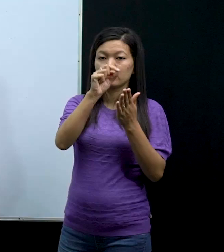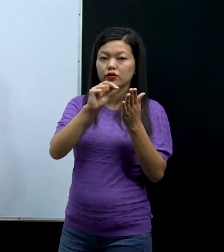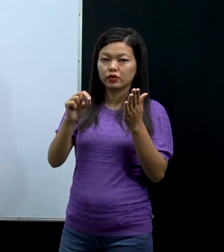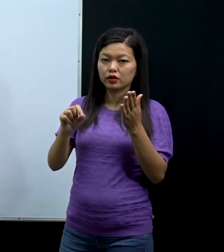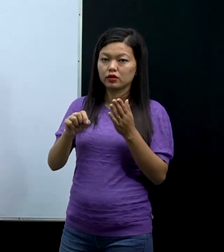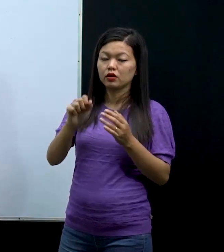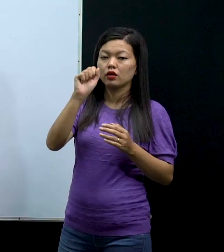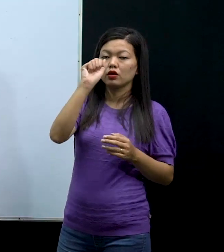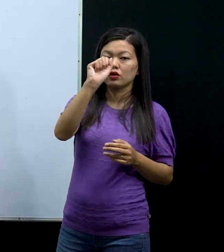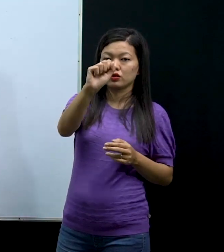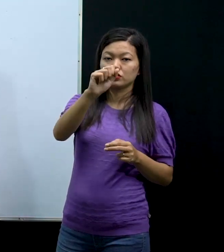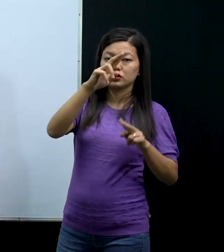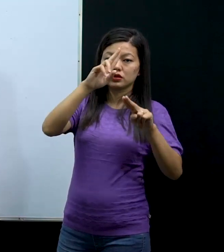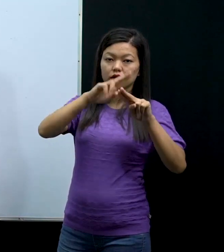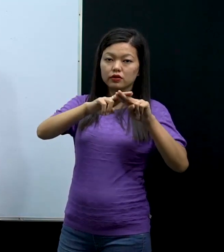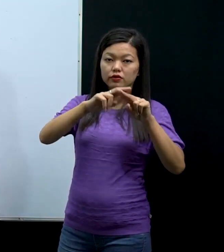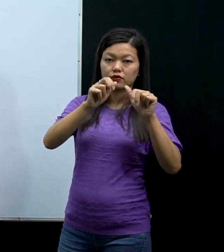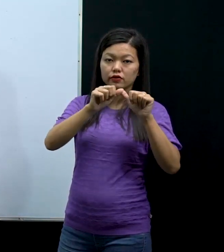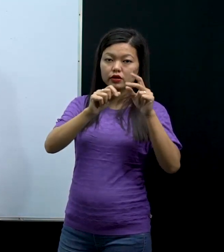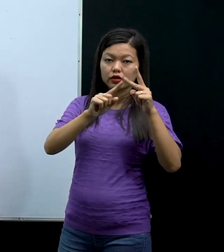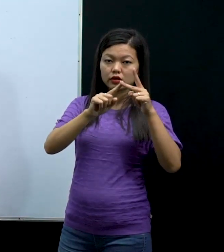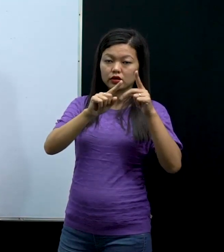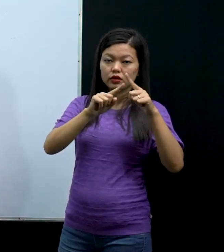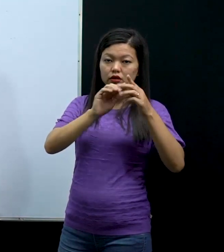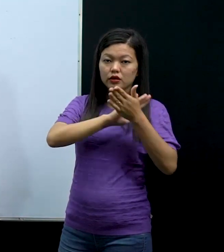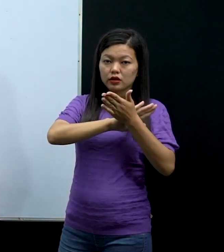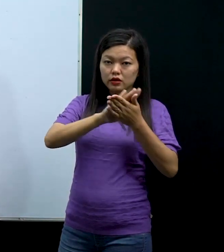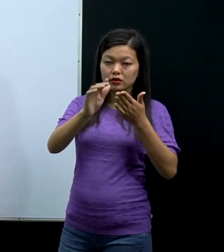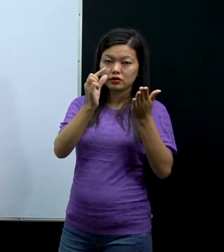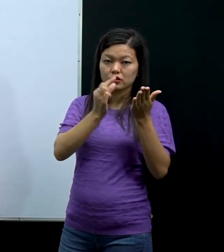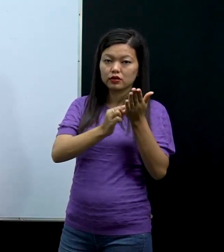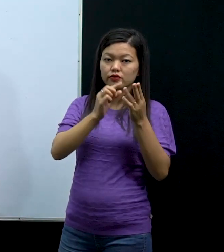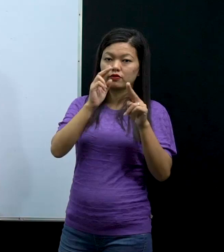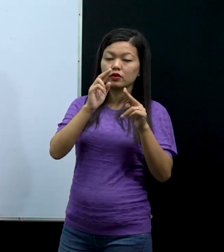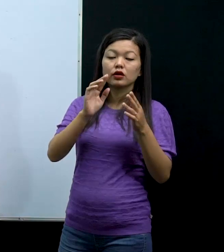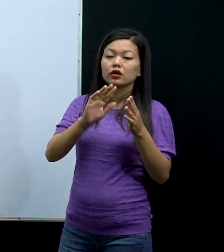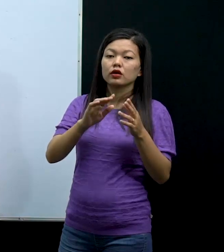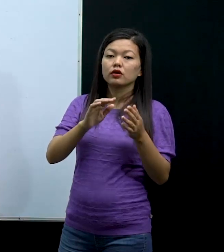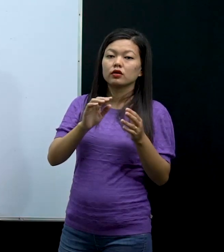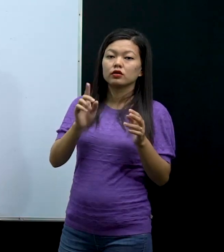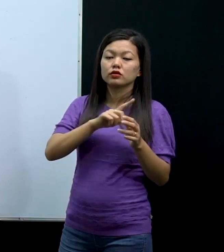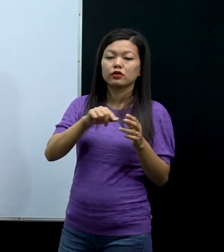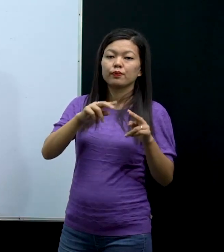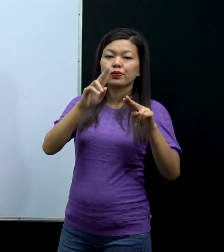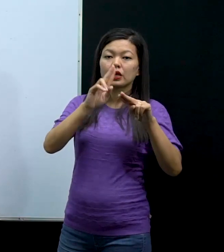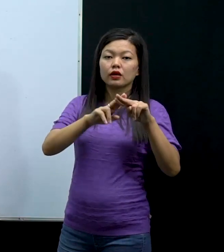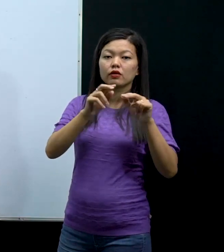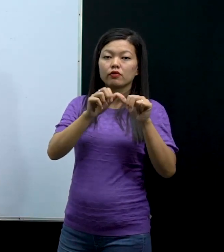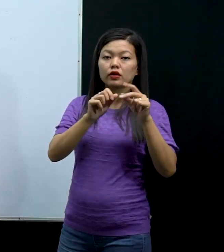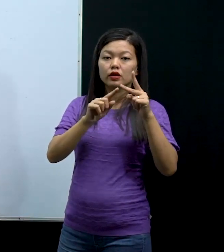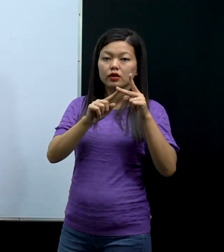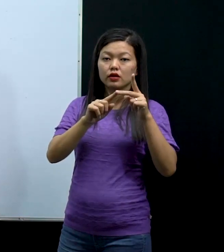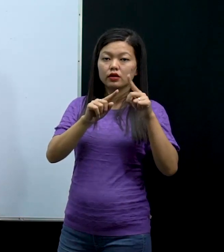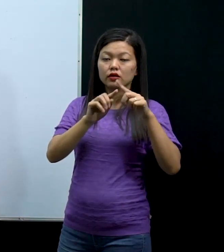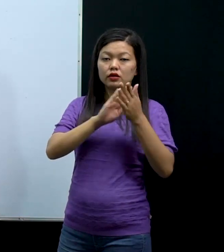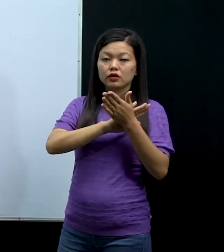to follow the guideline given in the textbook. And as we are following a prescribed textbook, you have to keep that in your mind. If you want